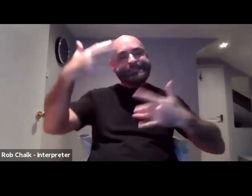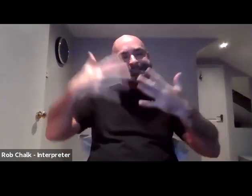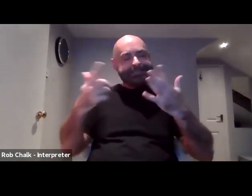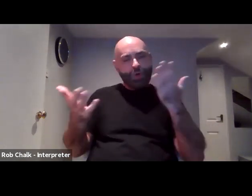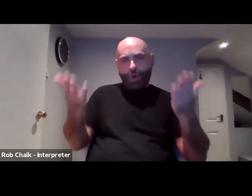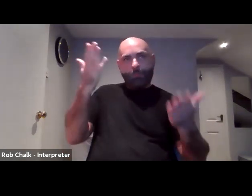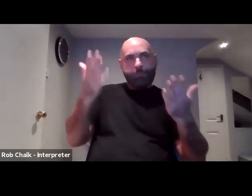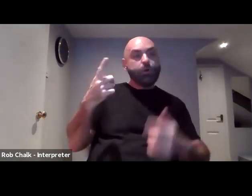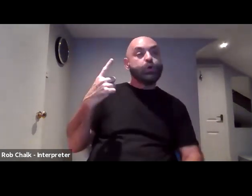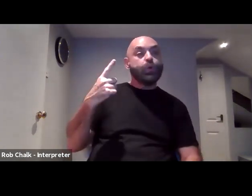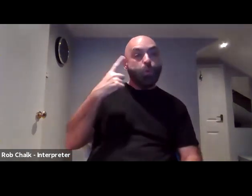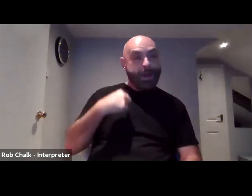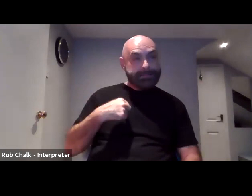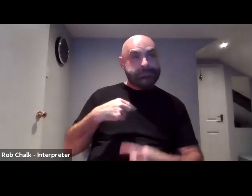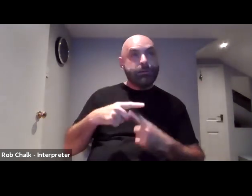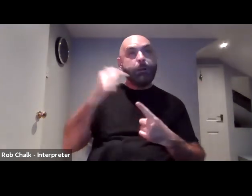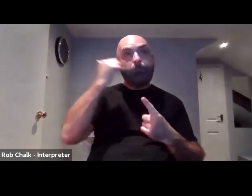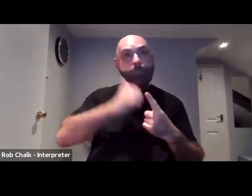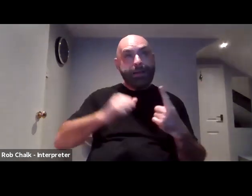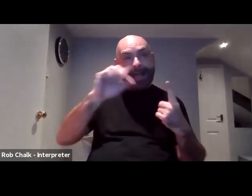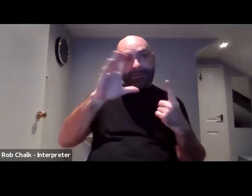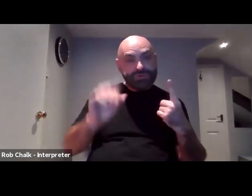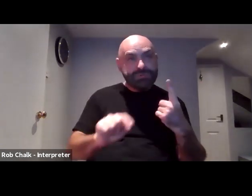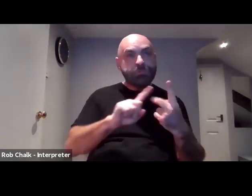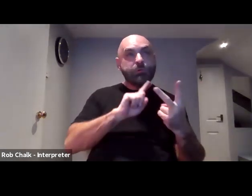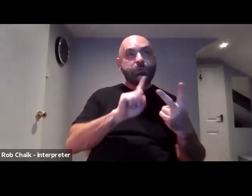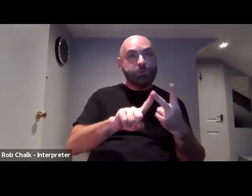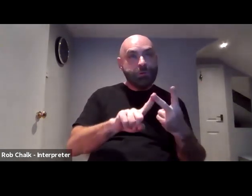compared to white, Black Africans,